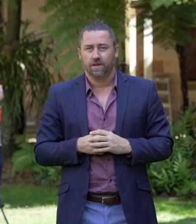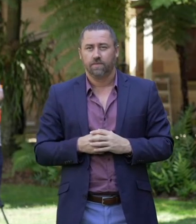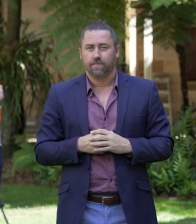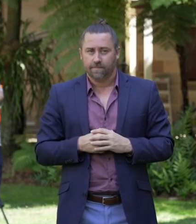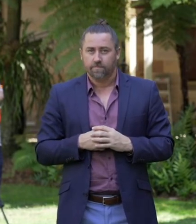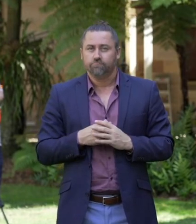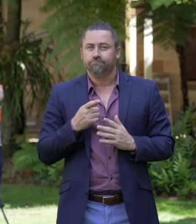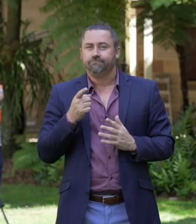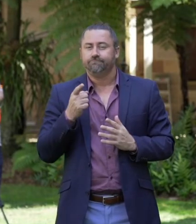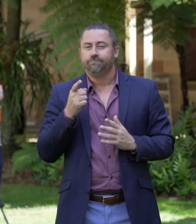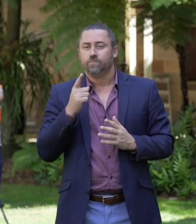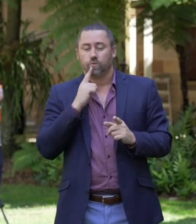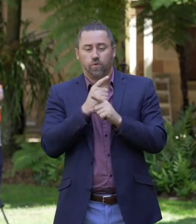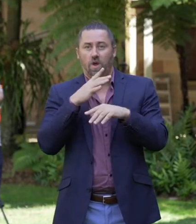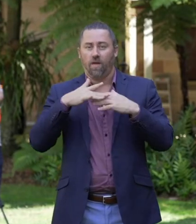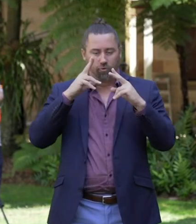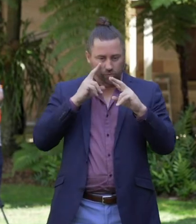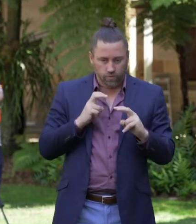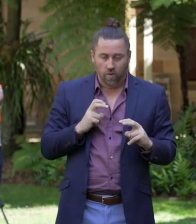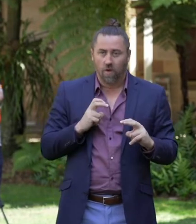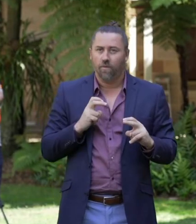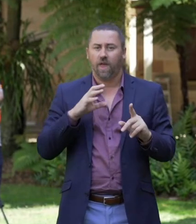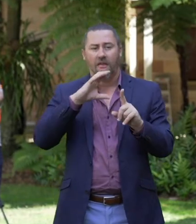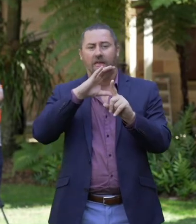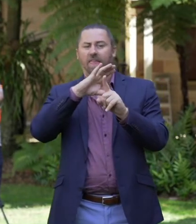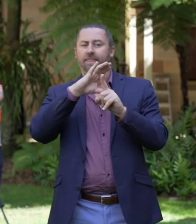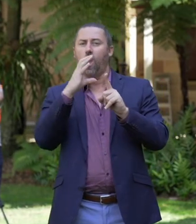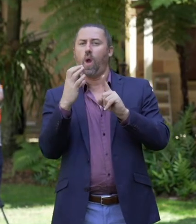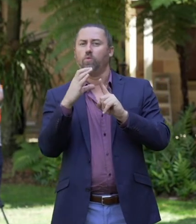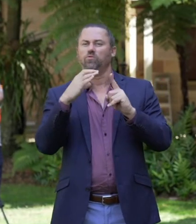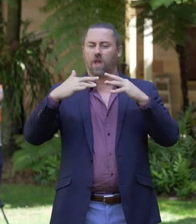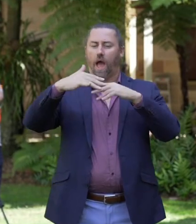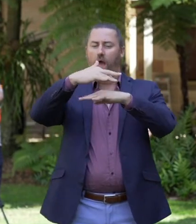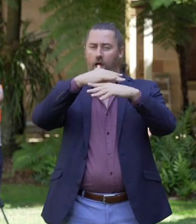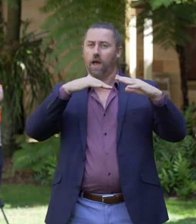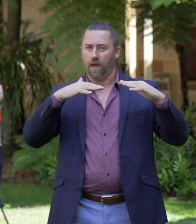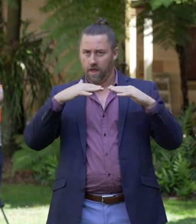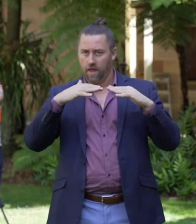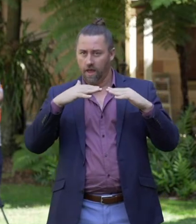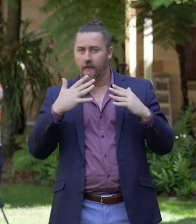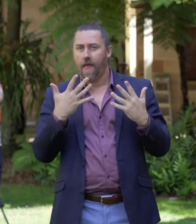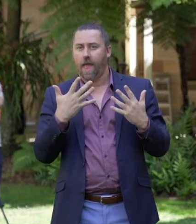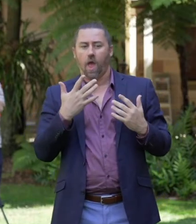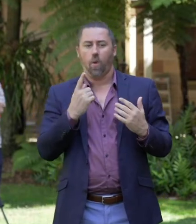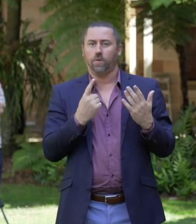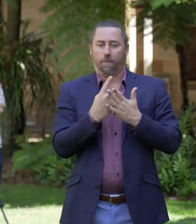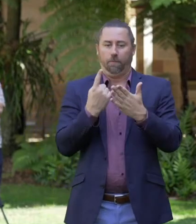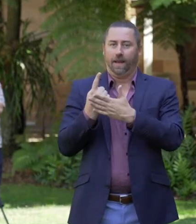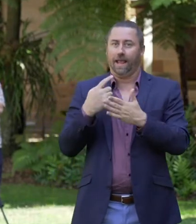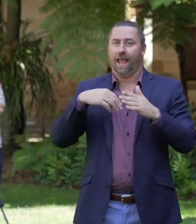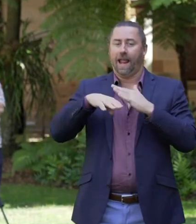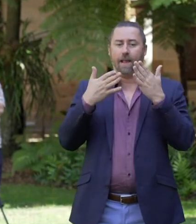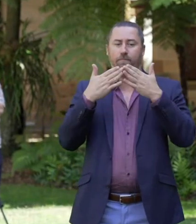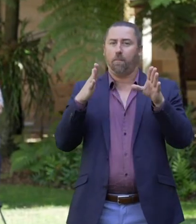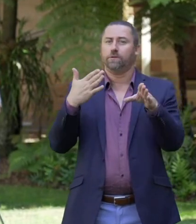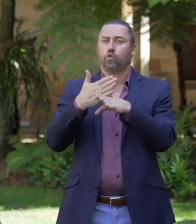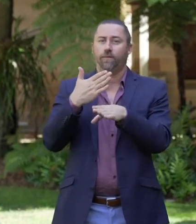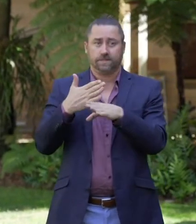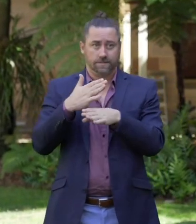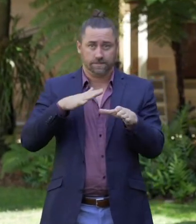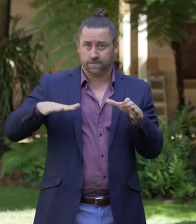a key review into culture and accountability into the state public sector. But before I do that, let me make a couple